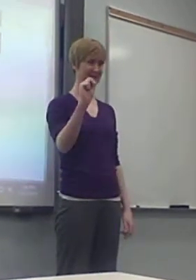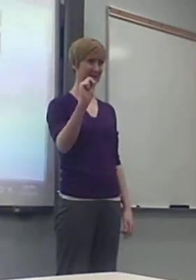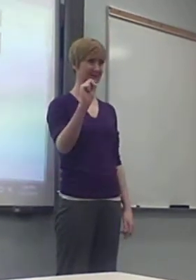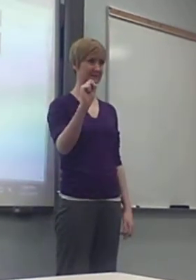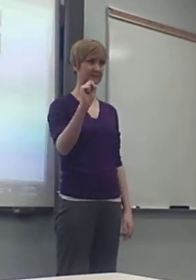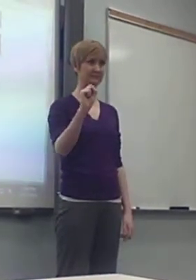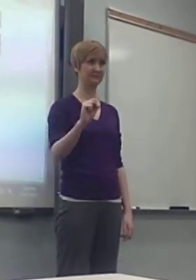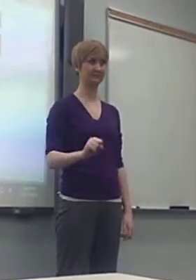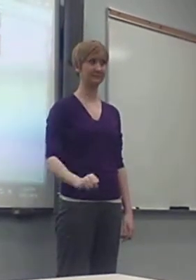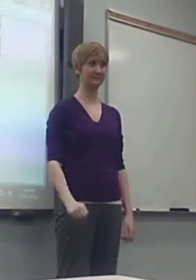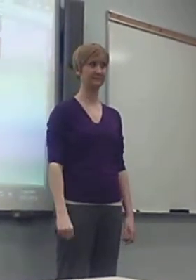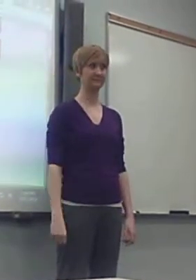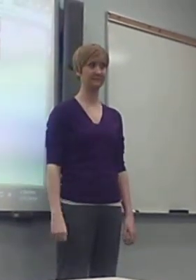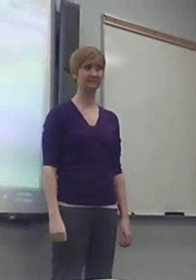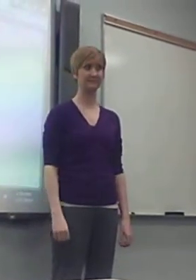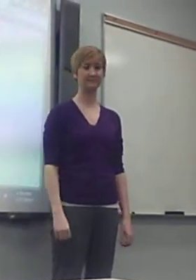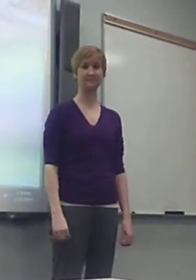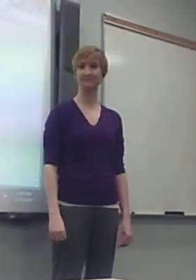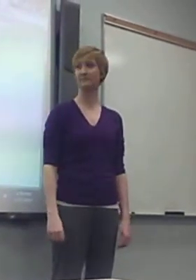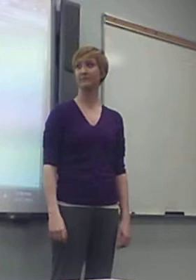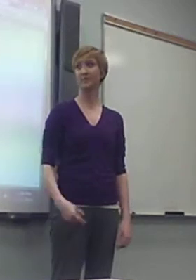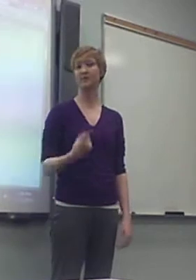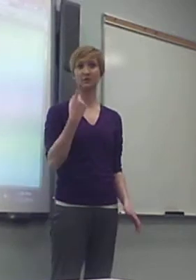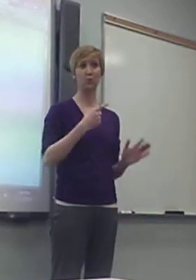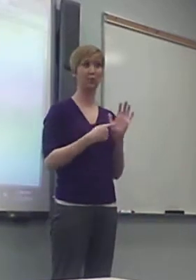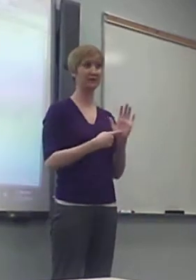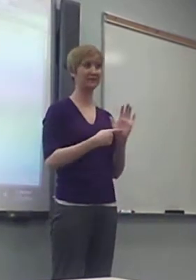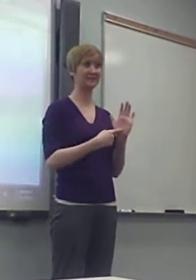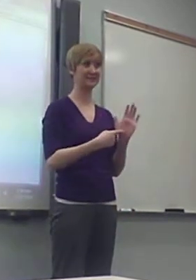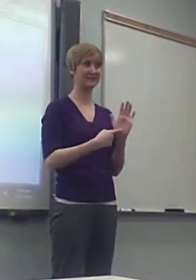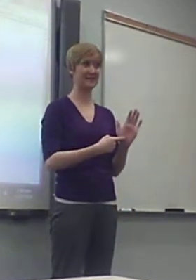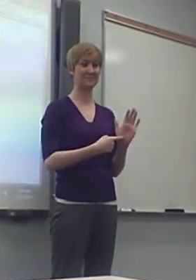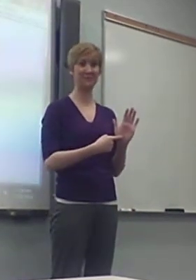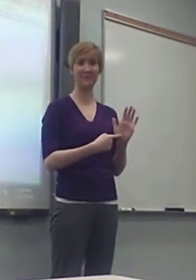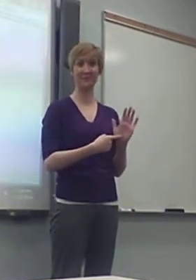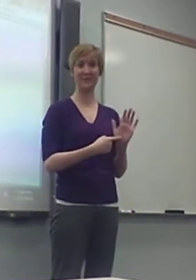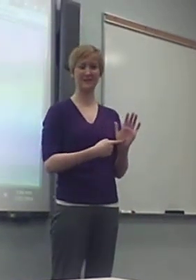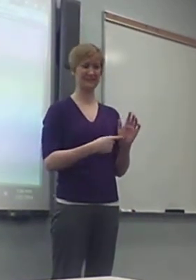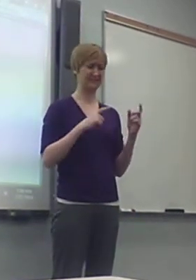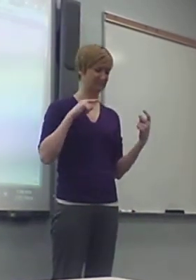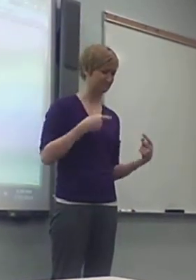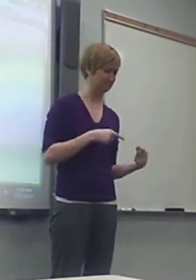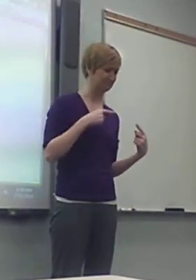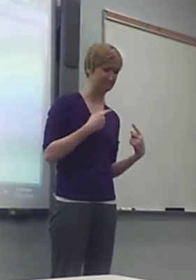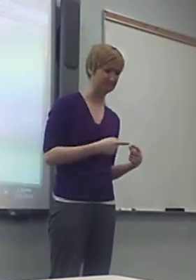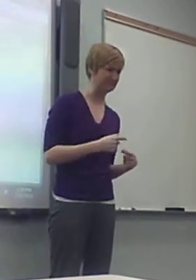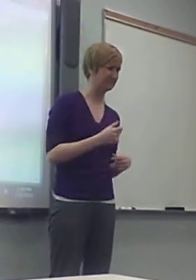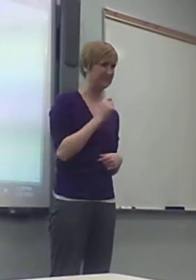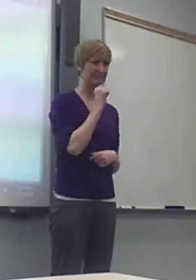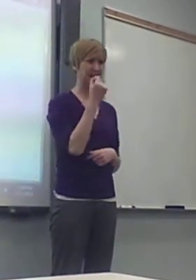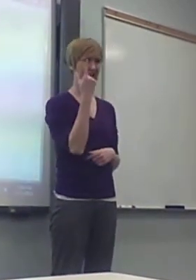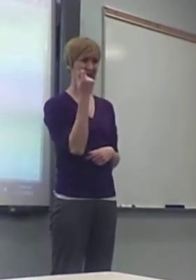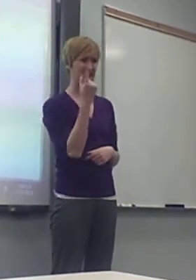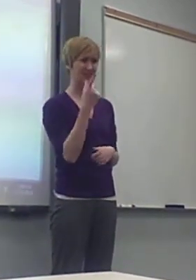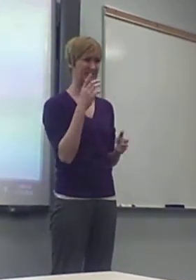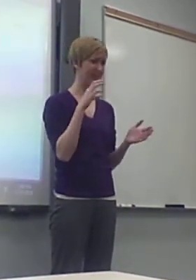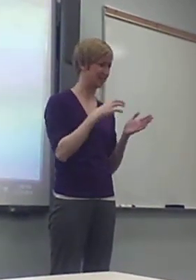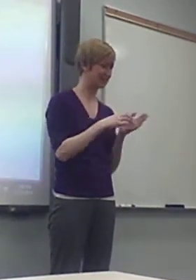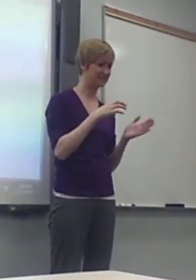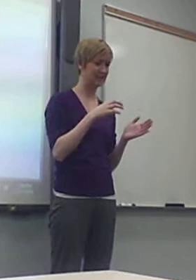So that's just an example of, you know, when I'm really struggling with a text, I just go to here. Now, is it wise for me just to copy everything they do? No. I